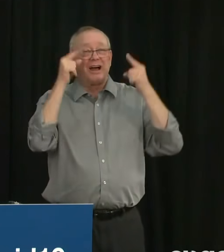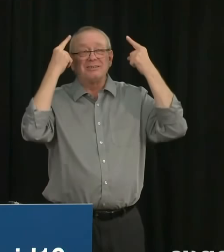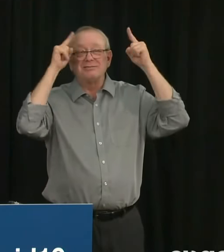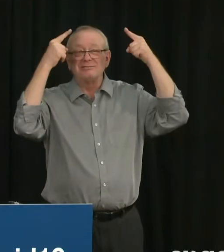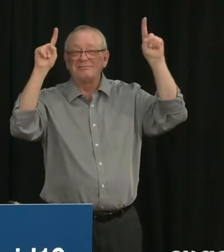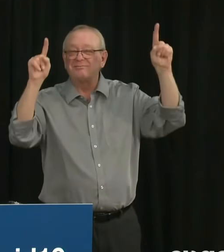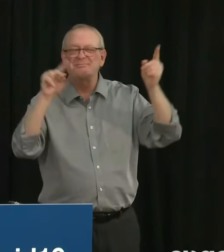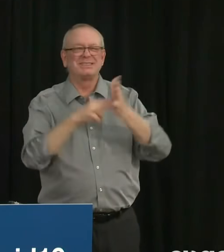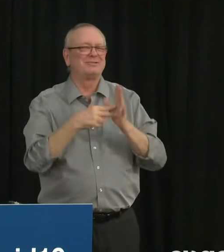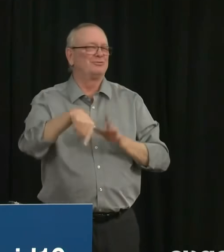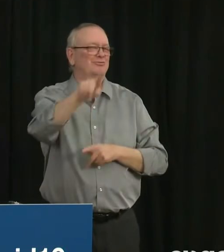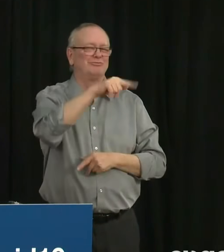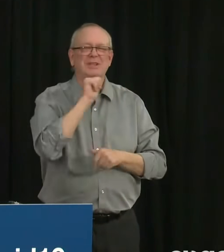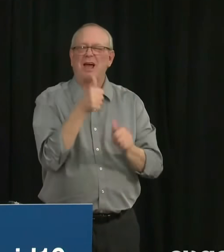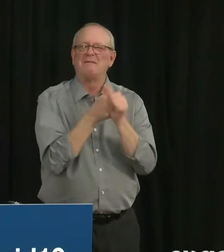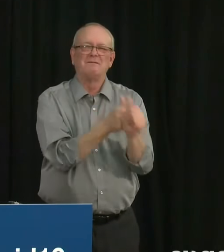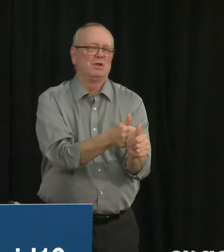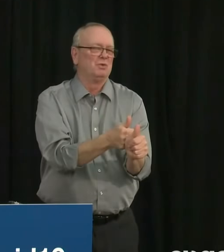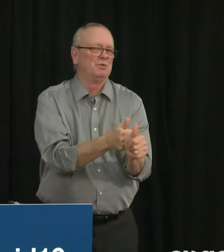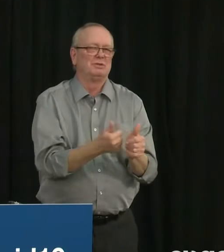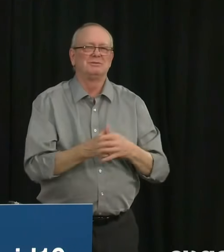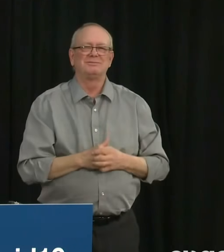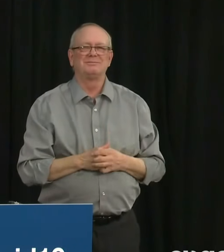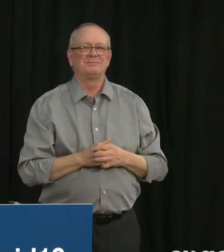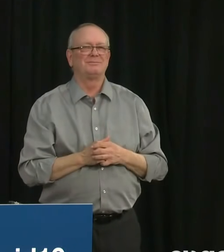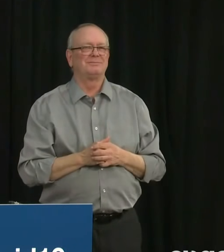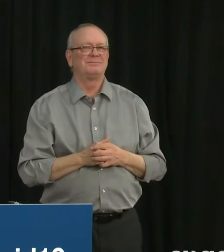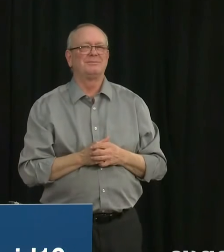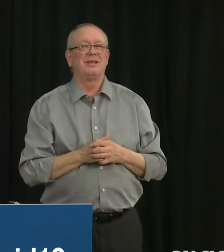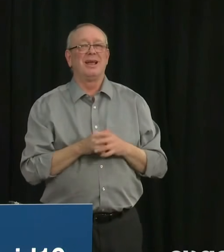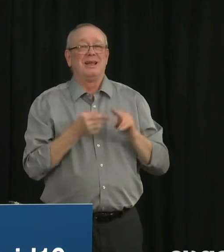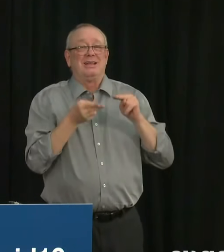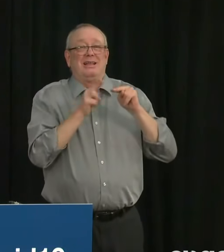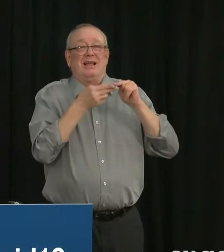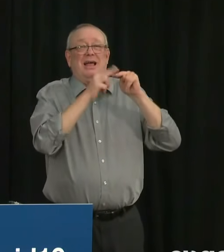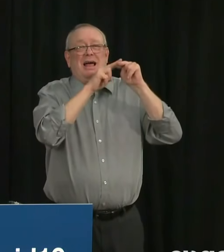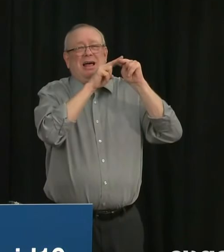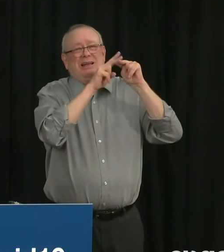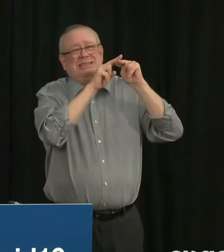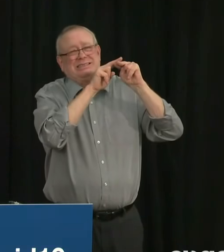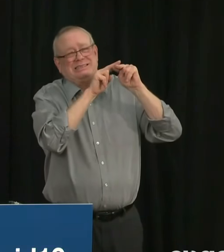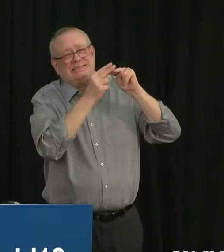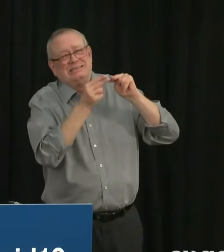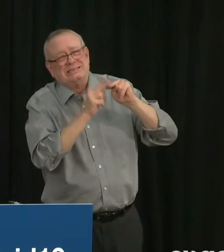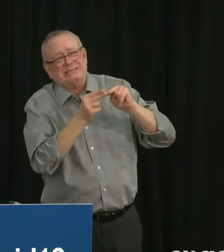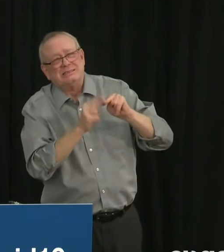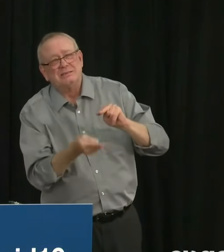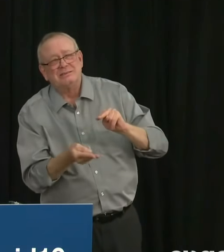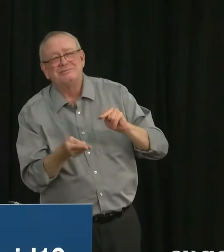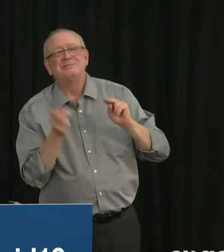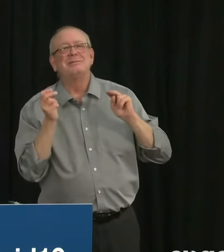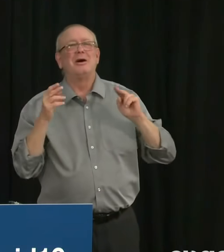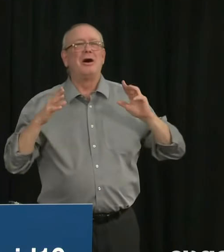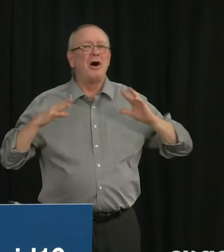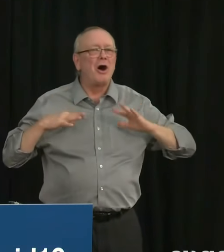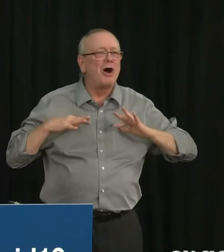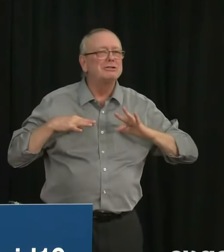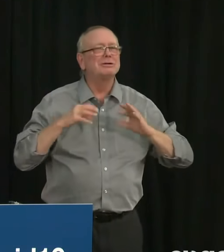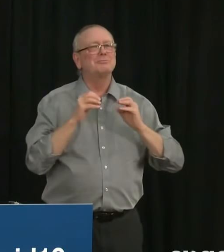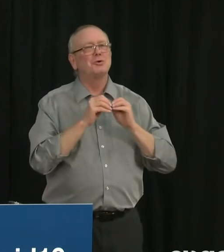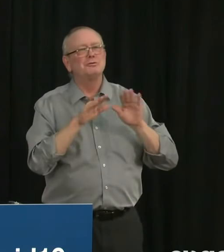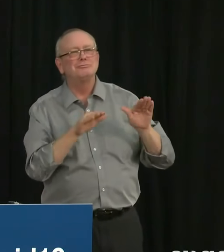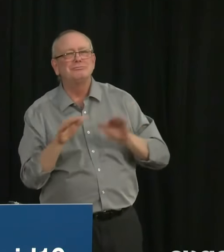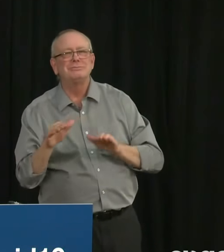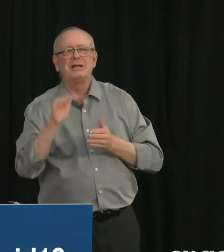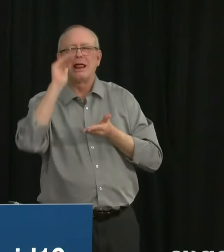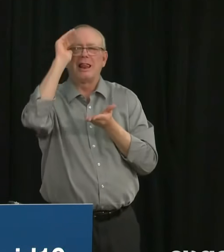Let's bring the numbers down in time for restrictions to ease for the holidays. Let's do everything possible to limit our contacts